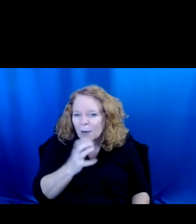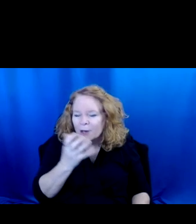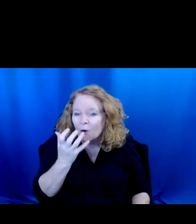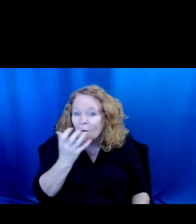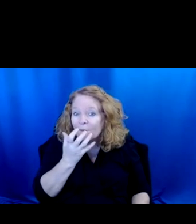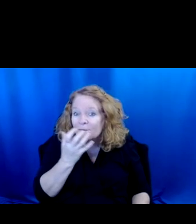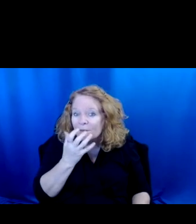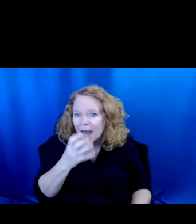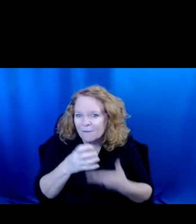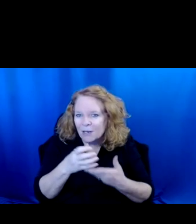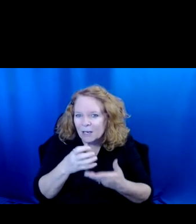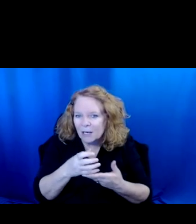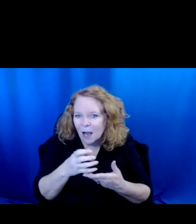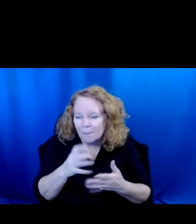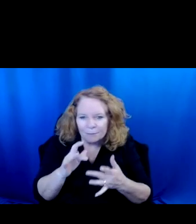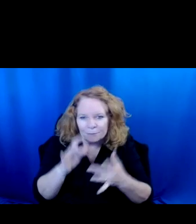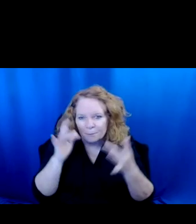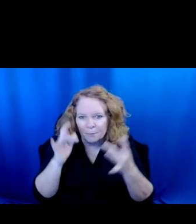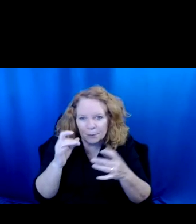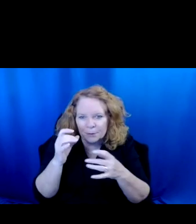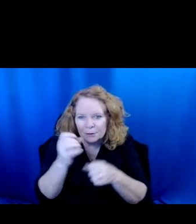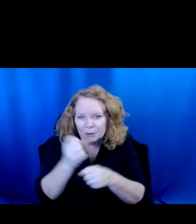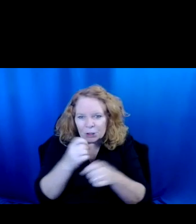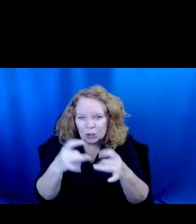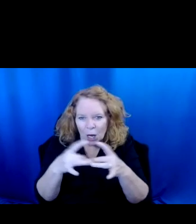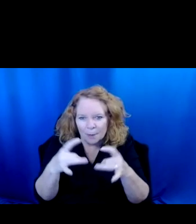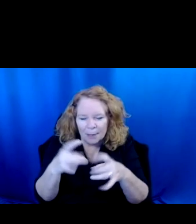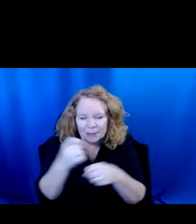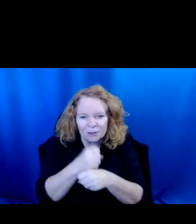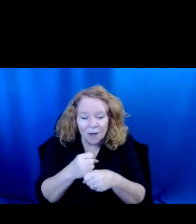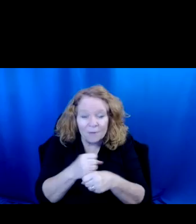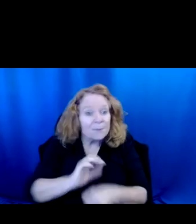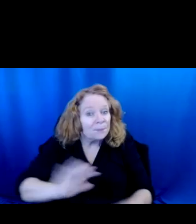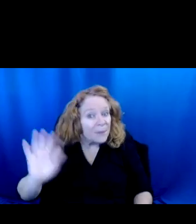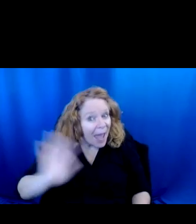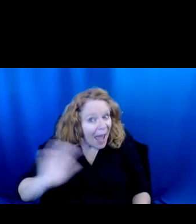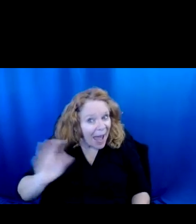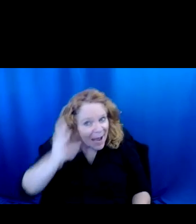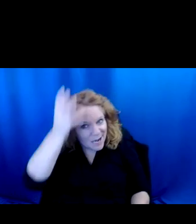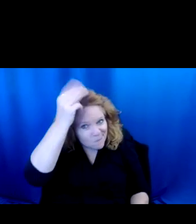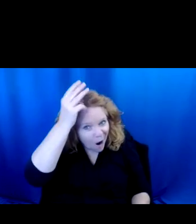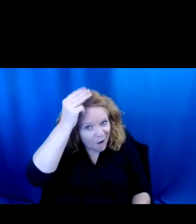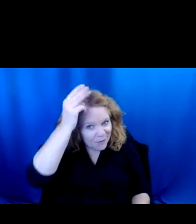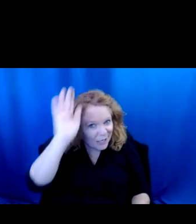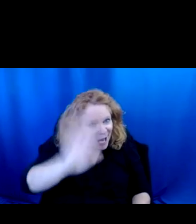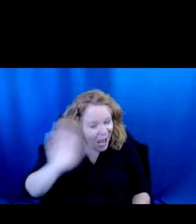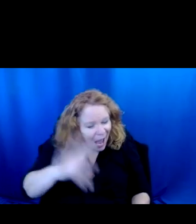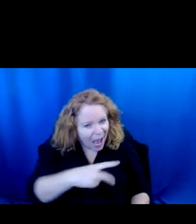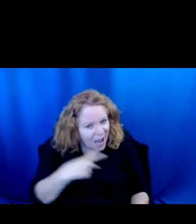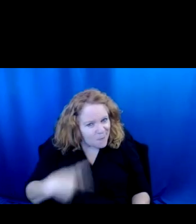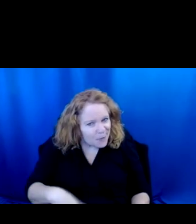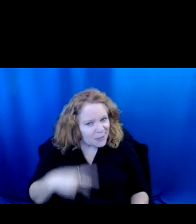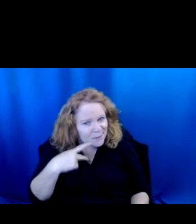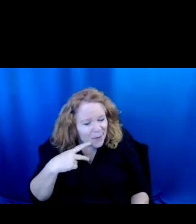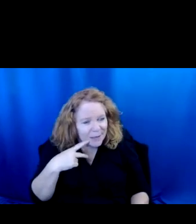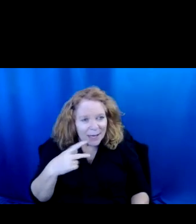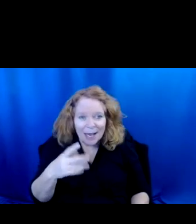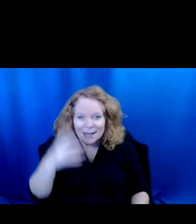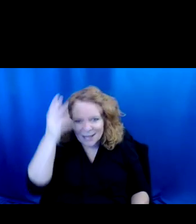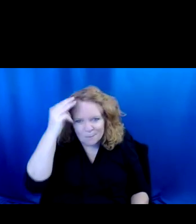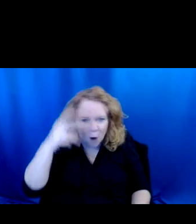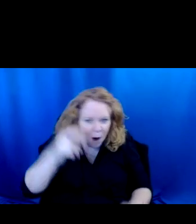of Starbucks coffee. Oh, hi there, said Marvin. Hi there, Princess Peggy, said Marvin, jumping up and